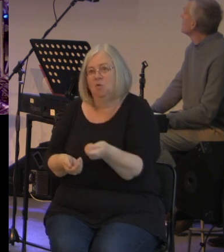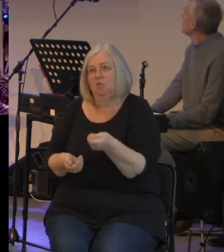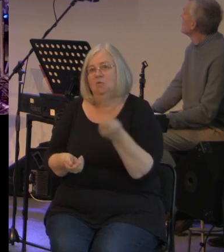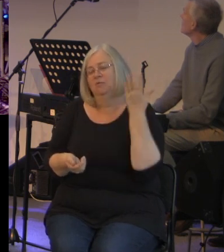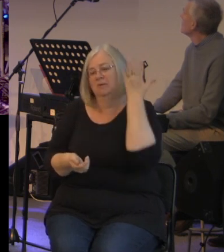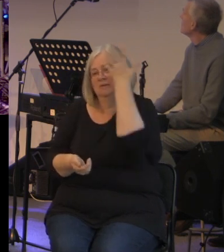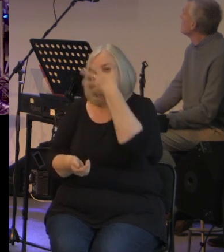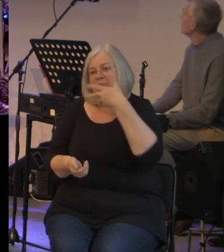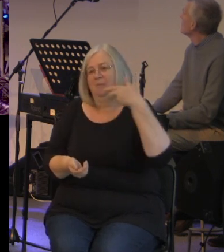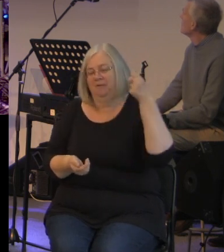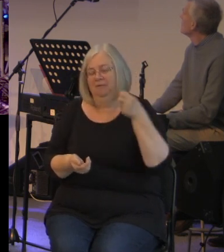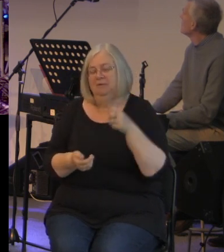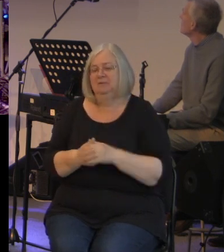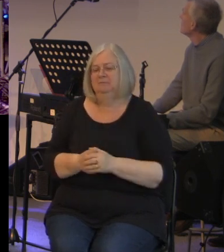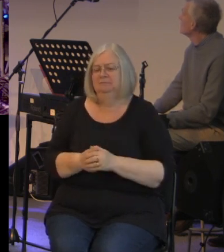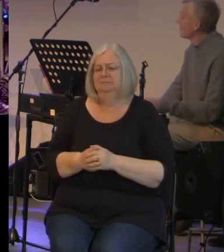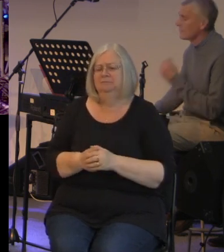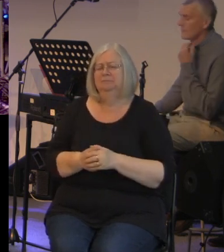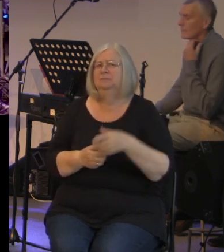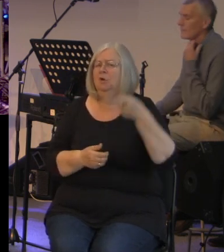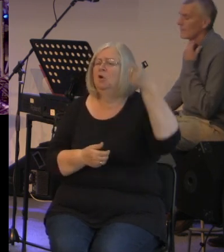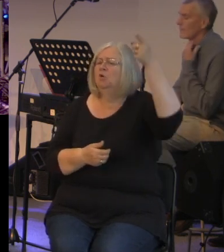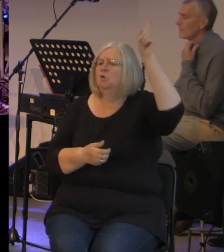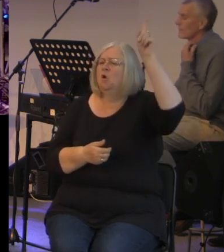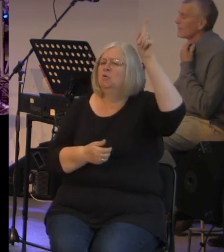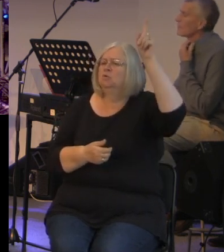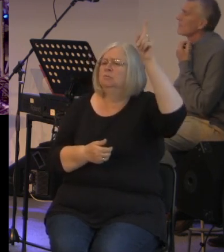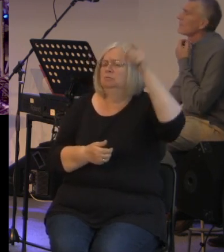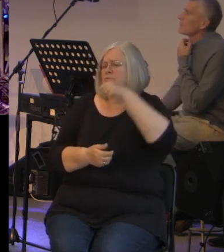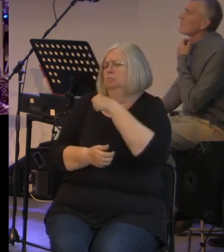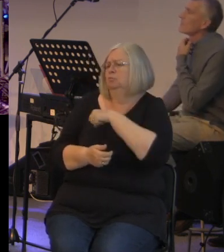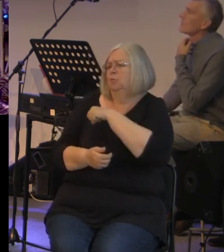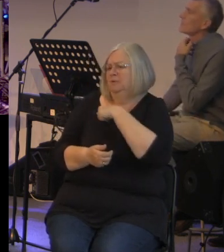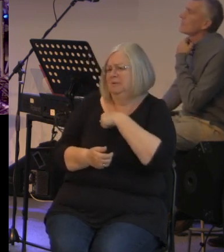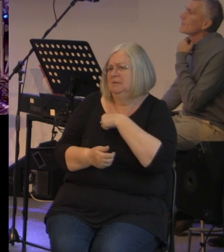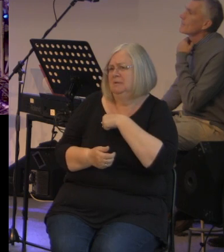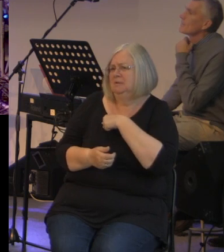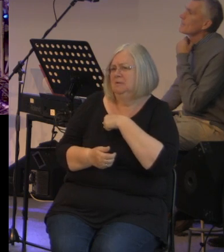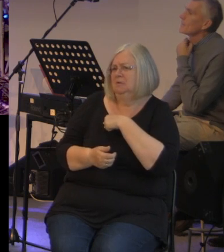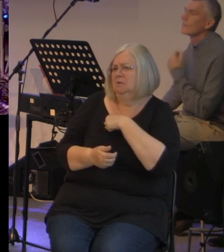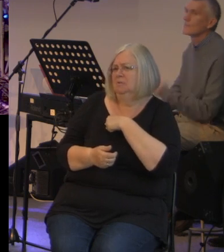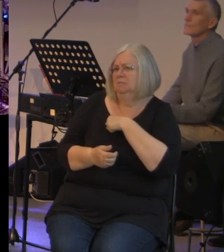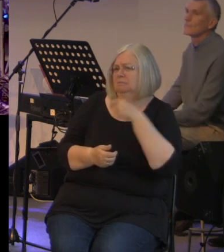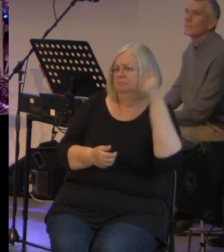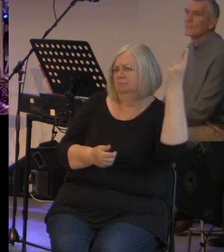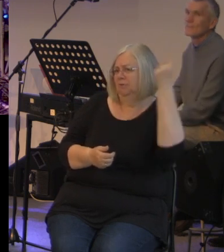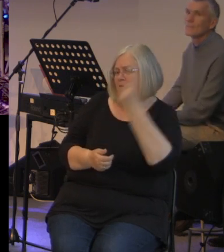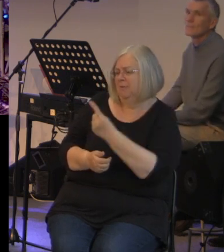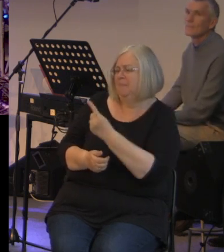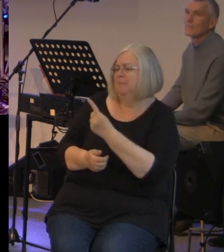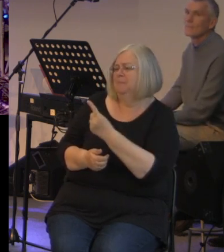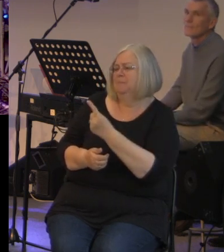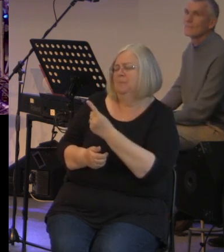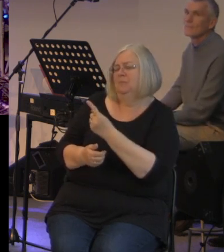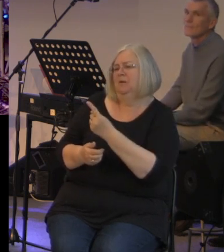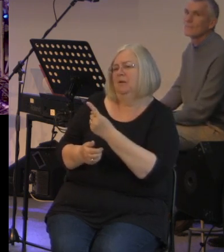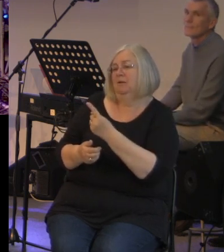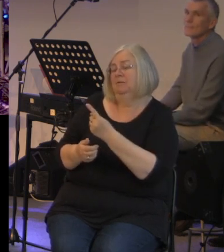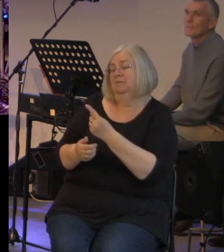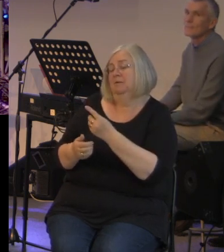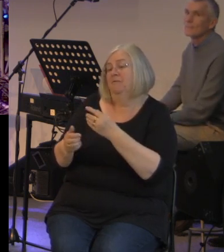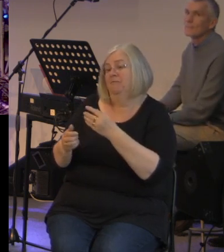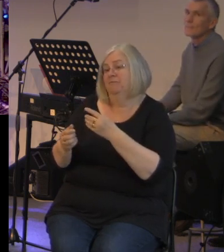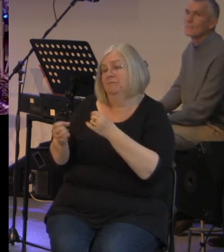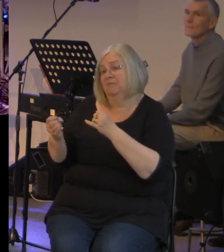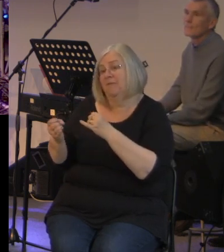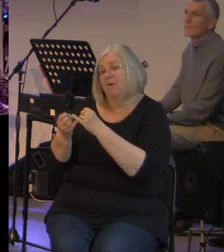for us too. We've been thinking about Moses recently in our morning services. And when Moses was